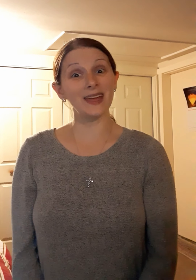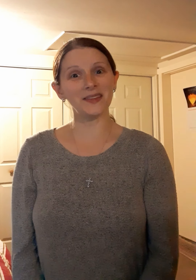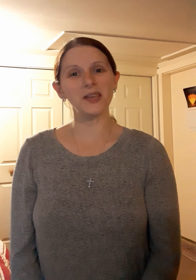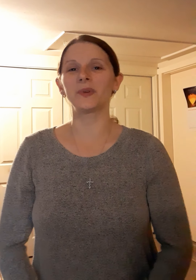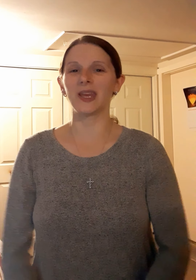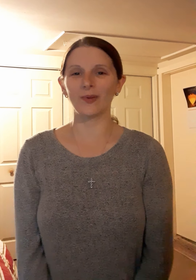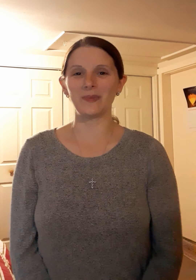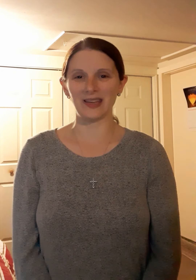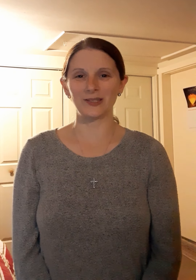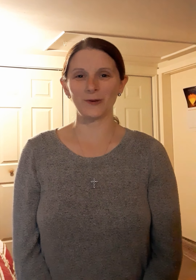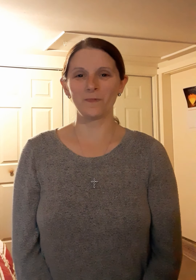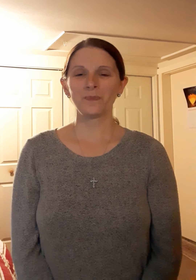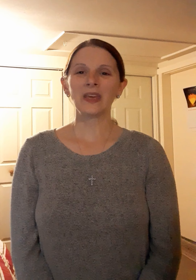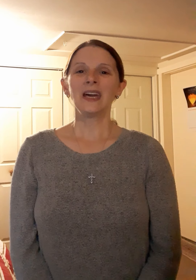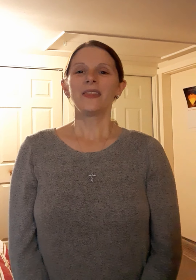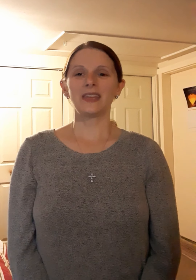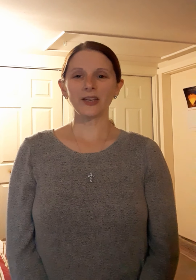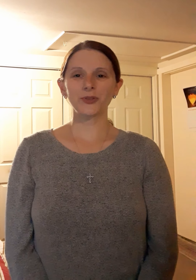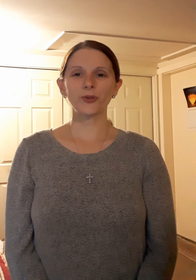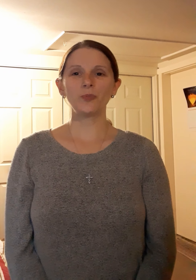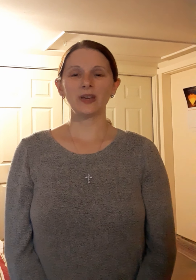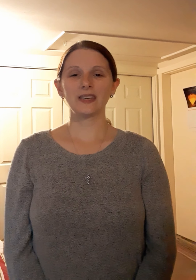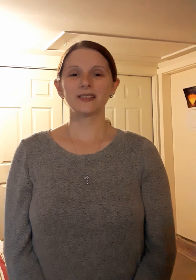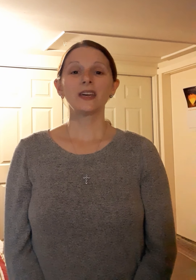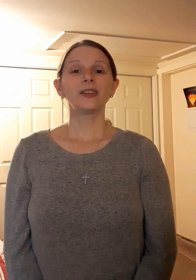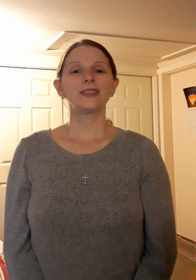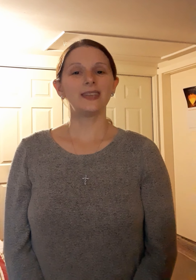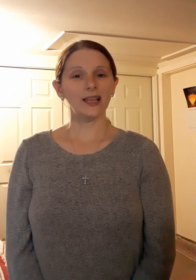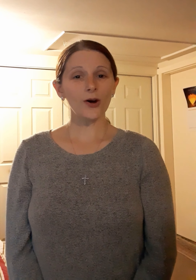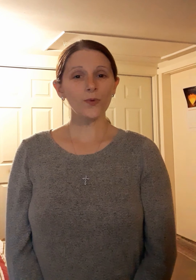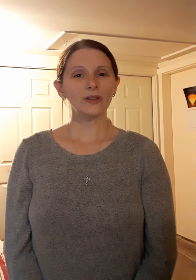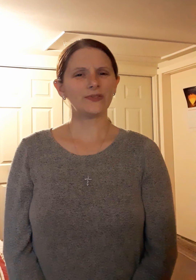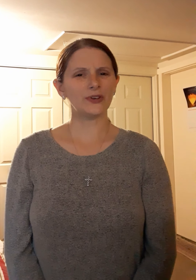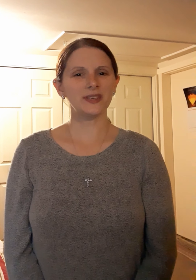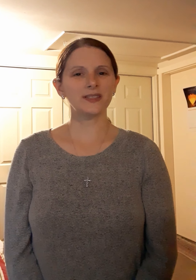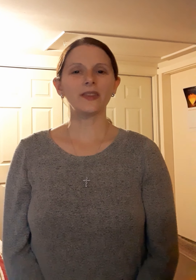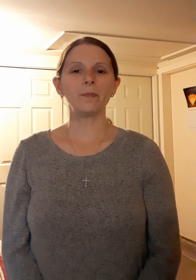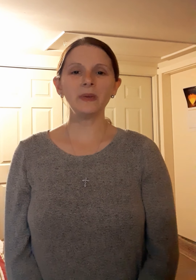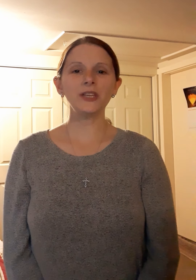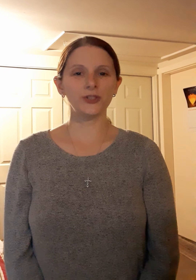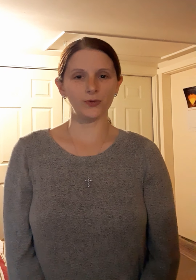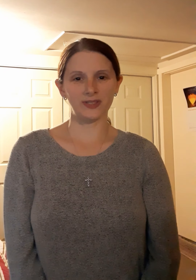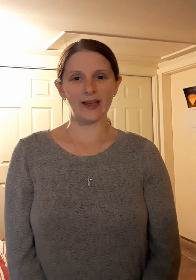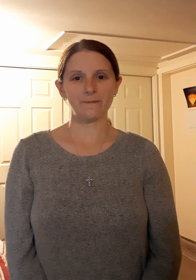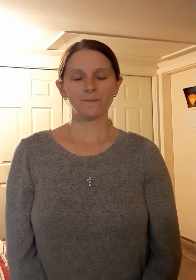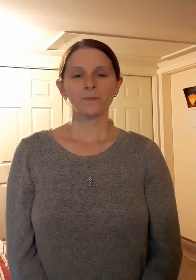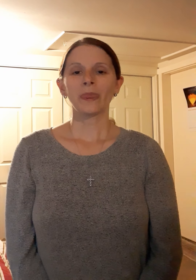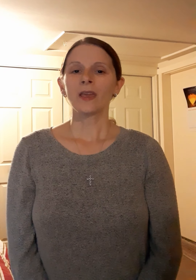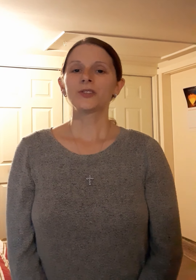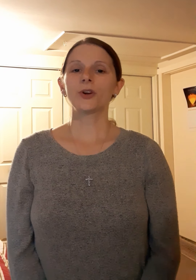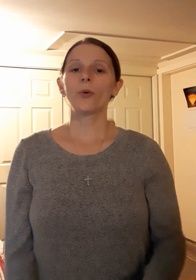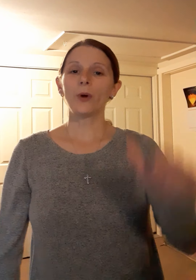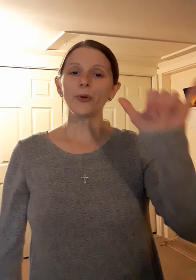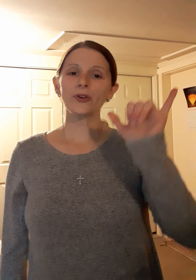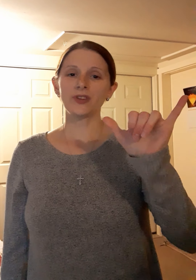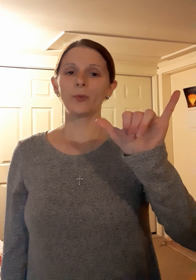accidentally when they weren't meaning to. The next group is yellow versus the Me Too sign. So both are done with